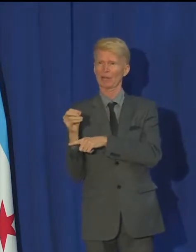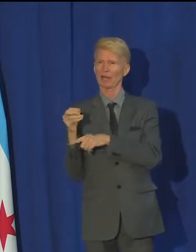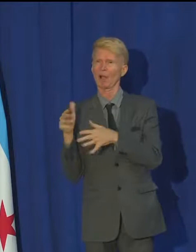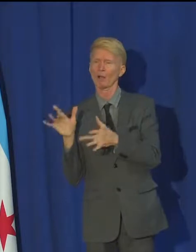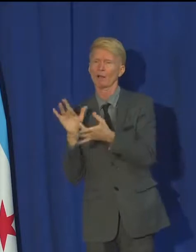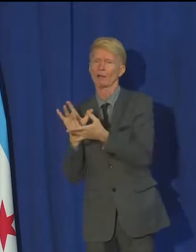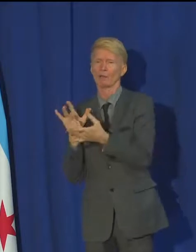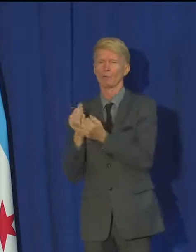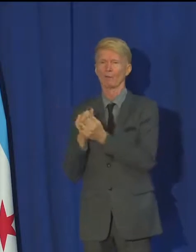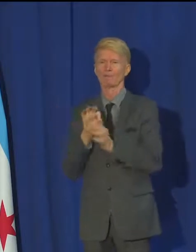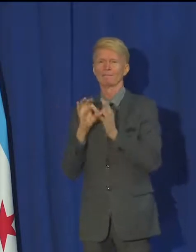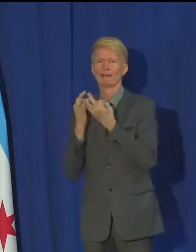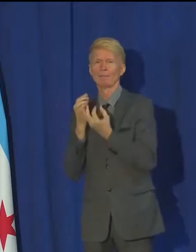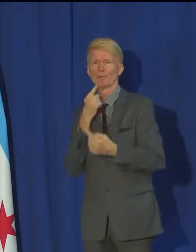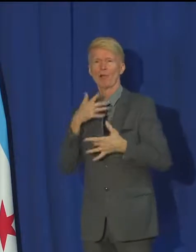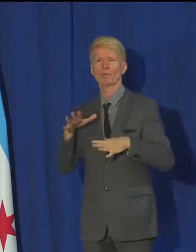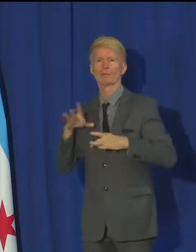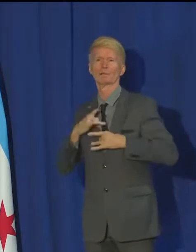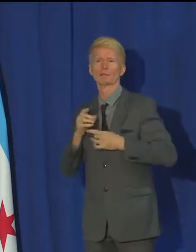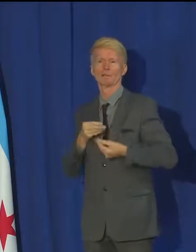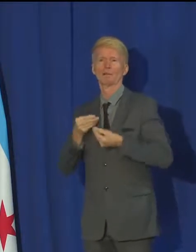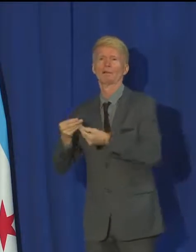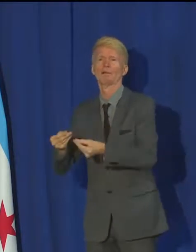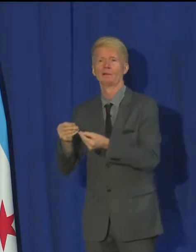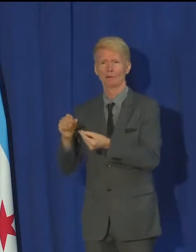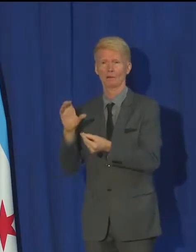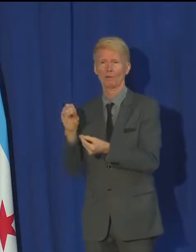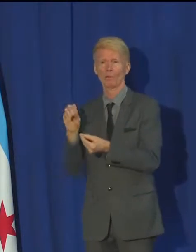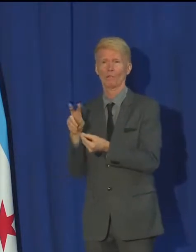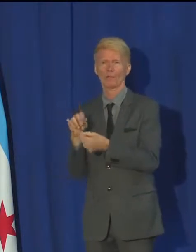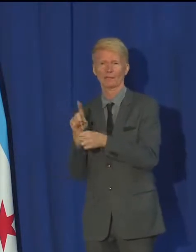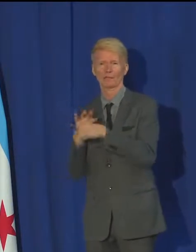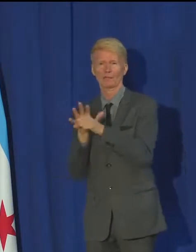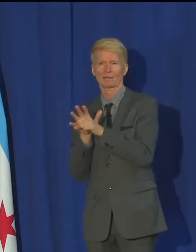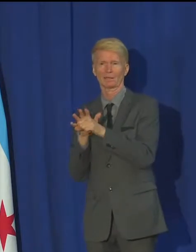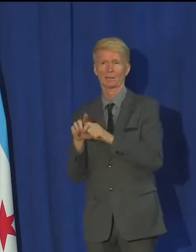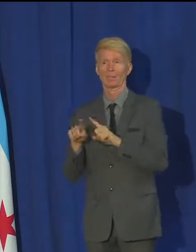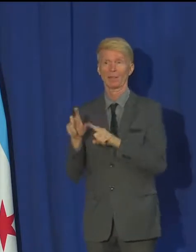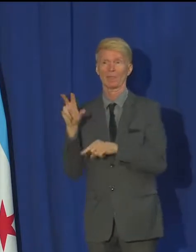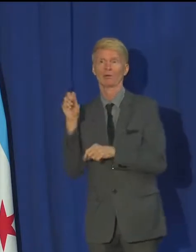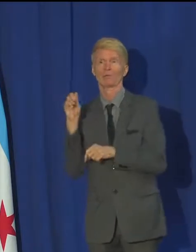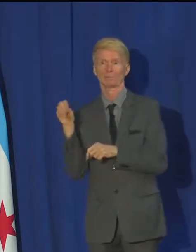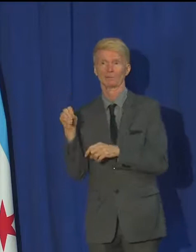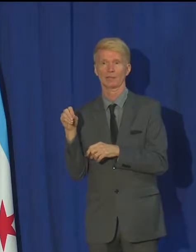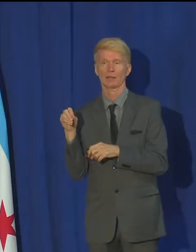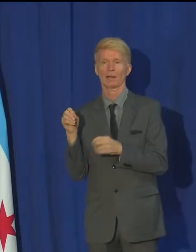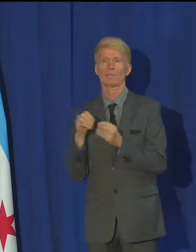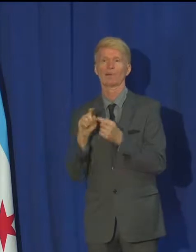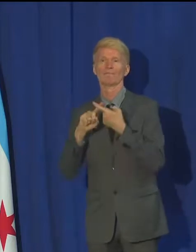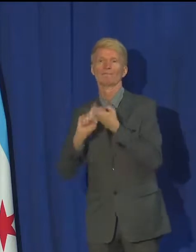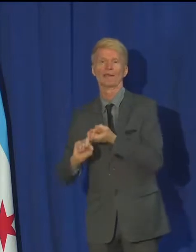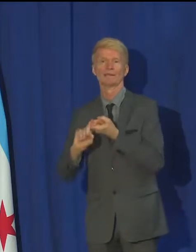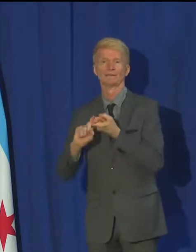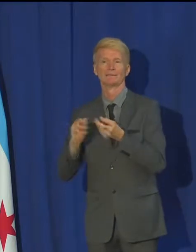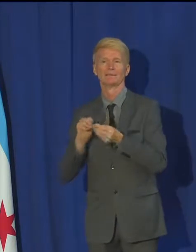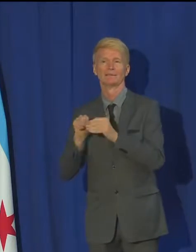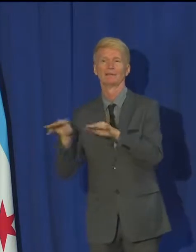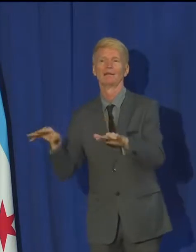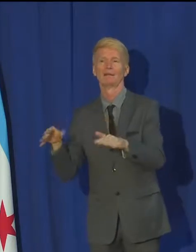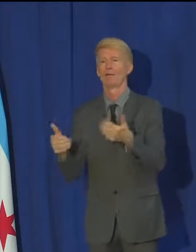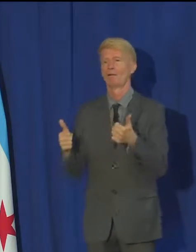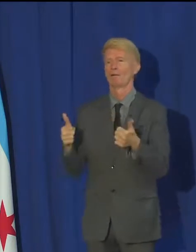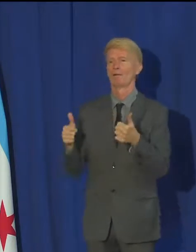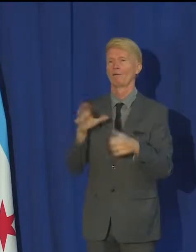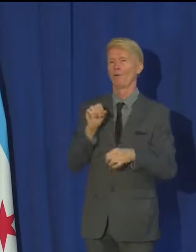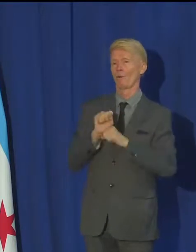COVID, whereas 30% had contact with a friend with COVID. We're also more likely to have contact with a